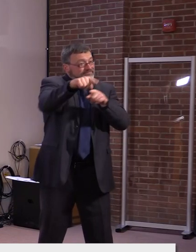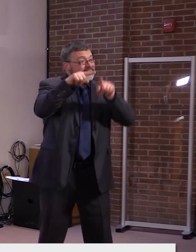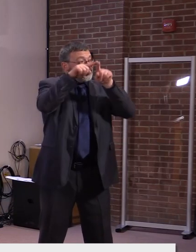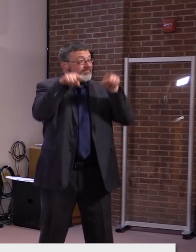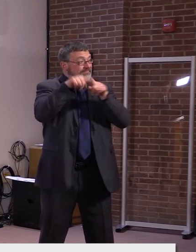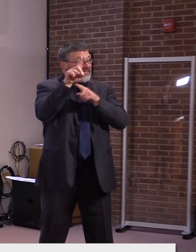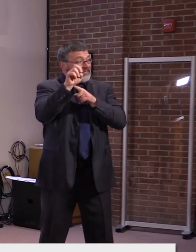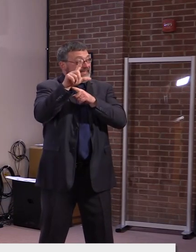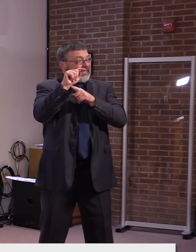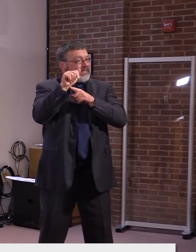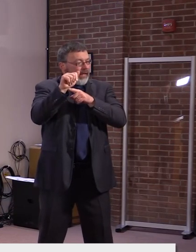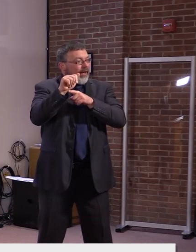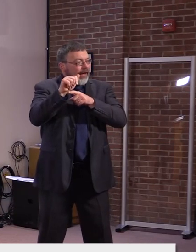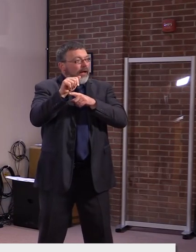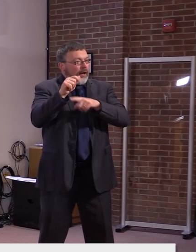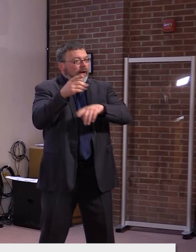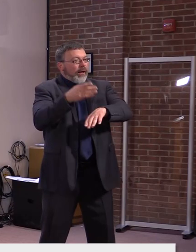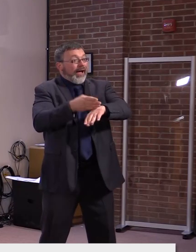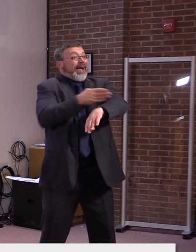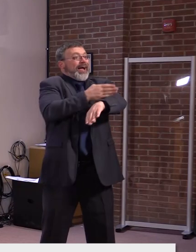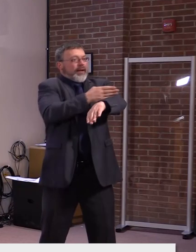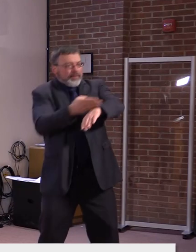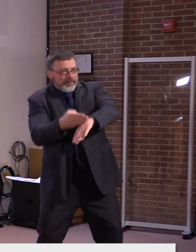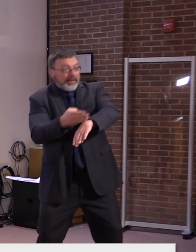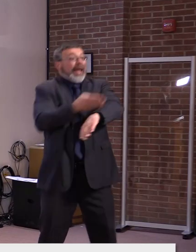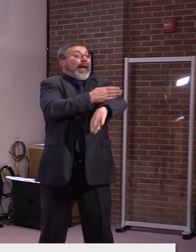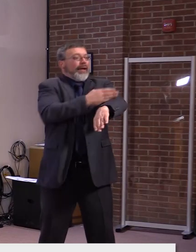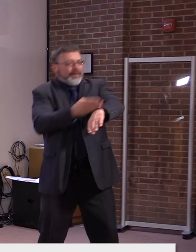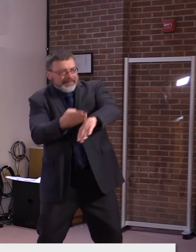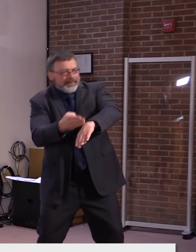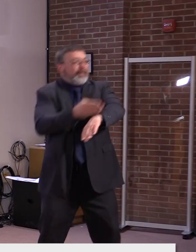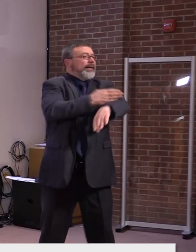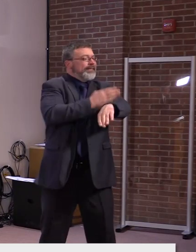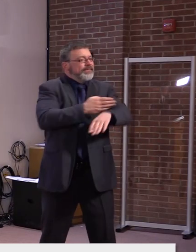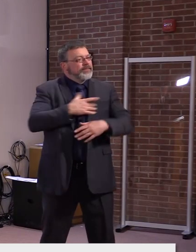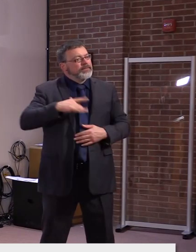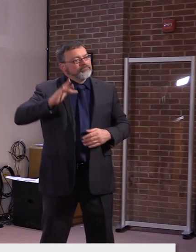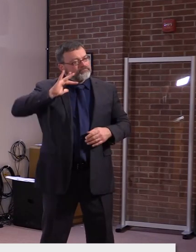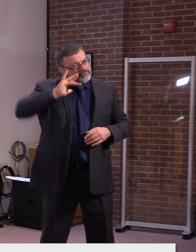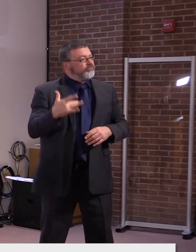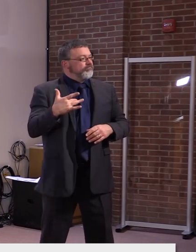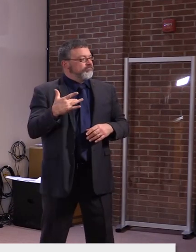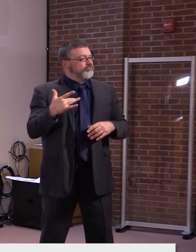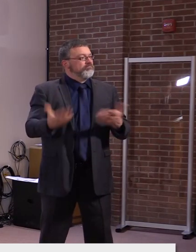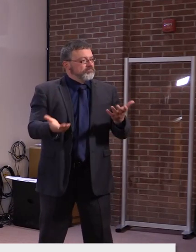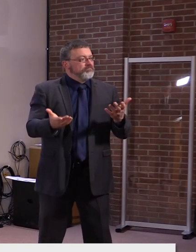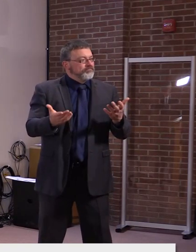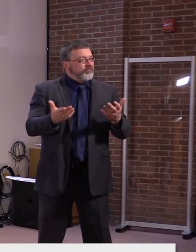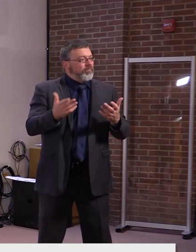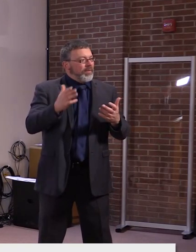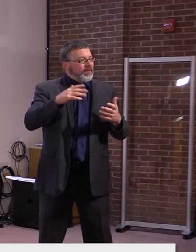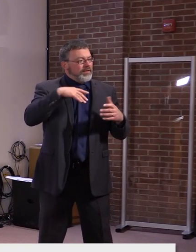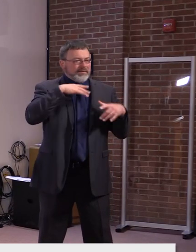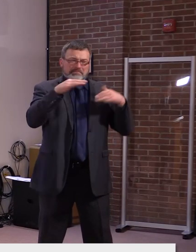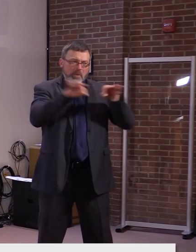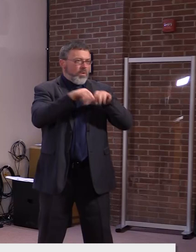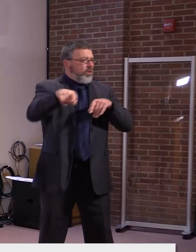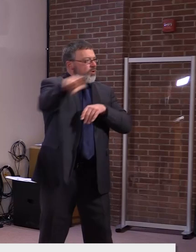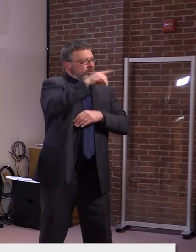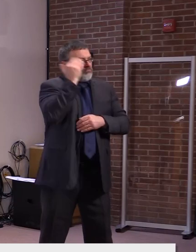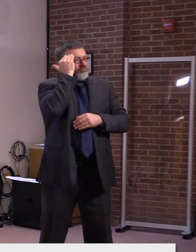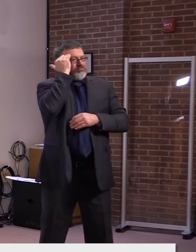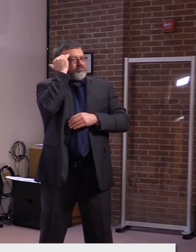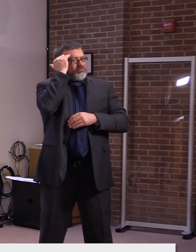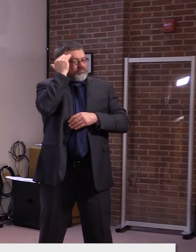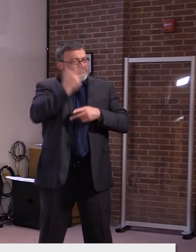have those trends reverse. So it is certainly a good sign, but certainly a note of caution there on both of those points as